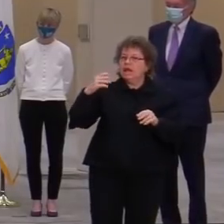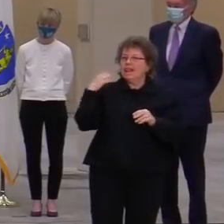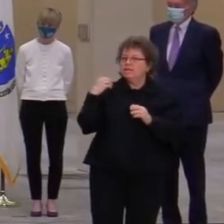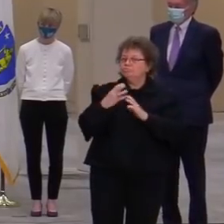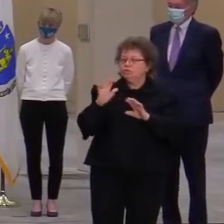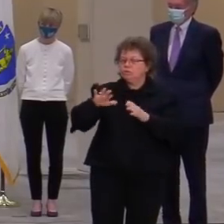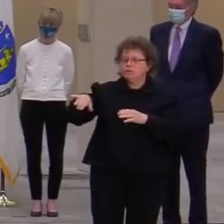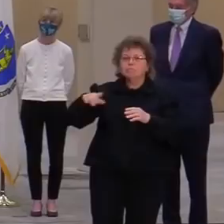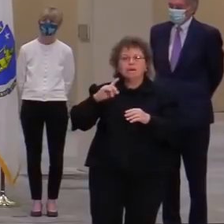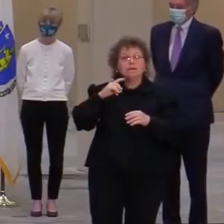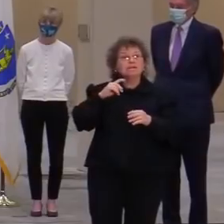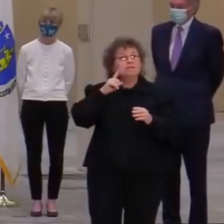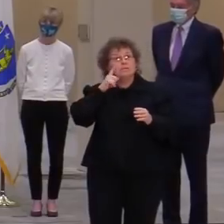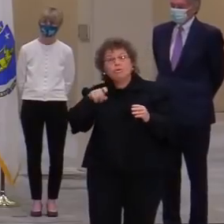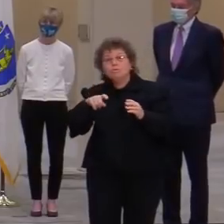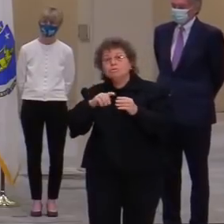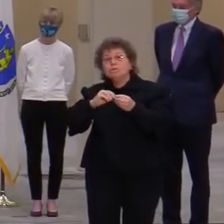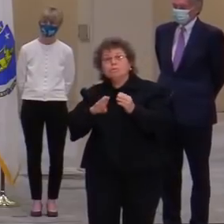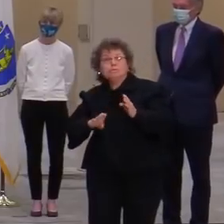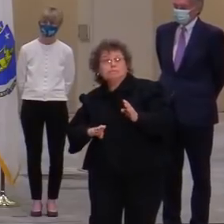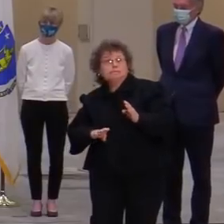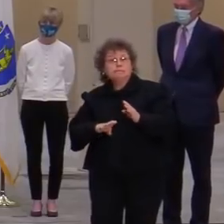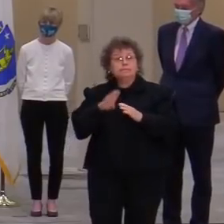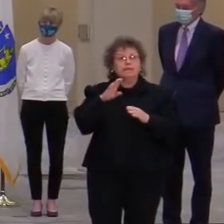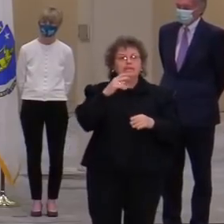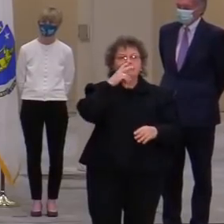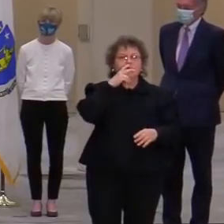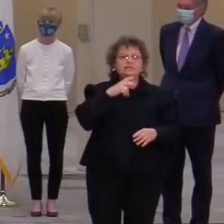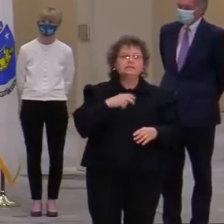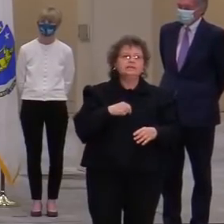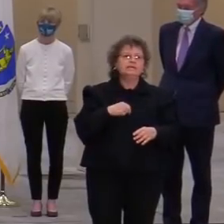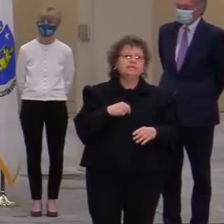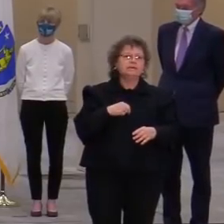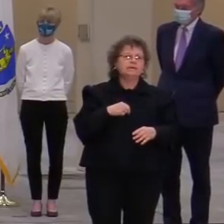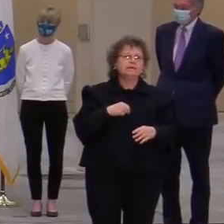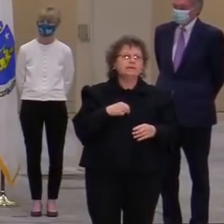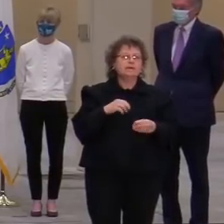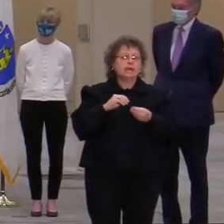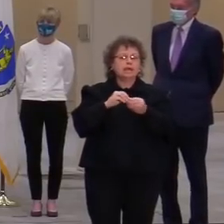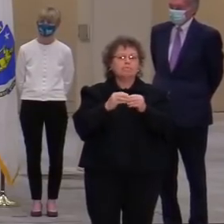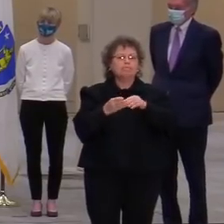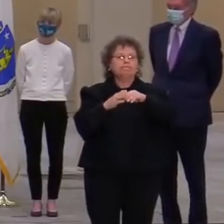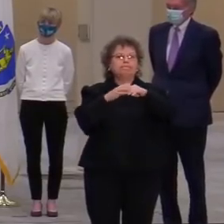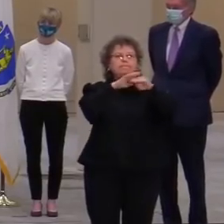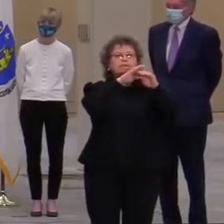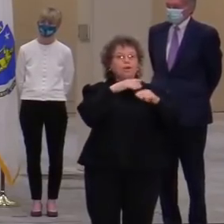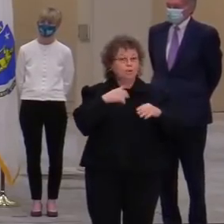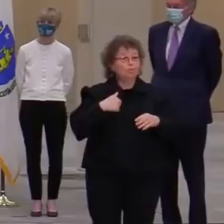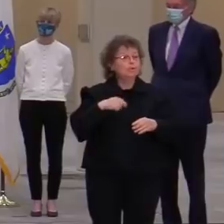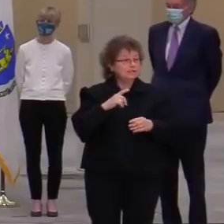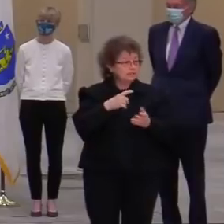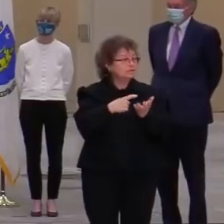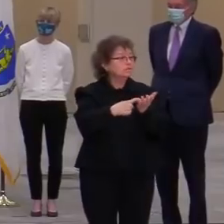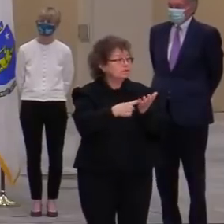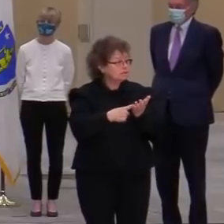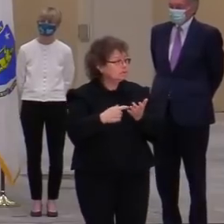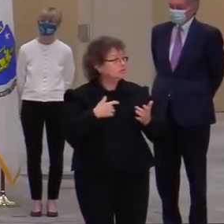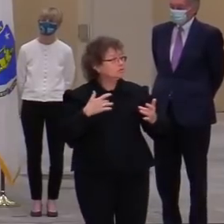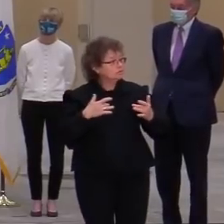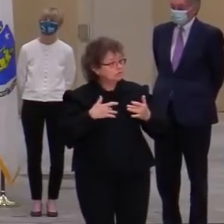case, was Thanksgiving. And we spent a lot of time talking about how concerned we were about how that was going to go,